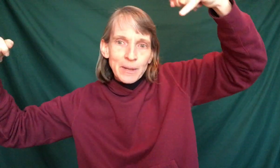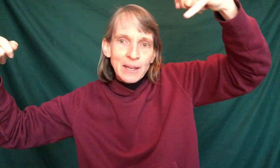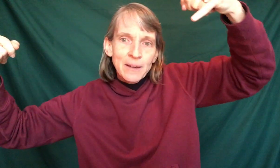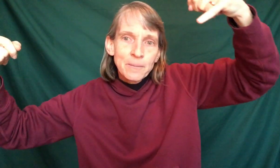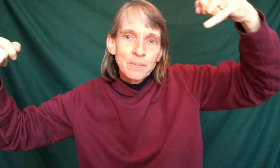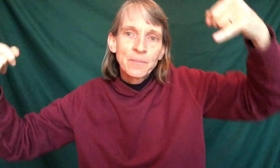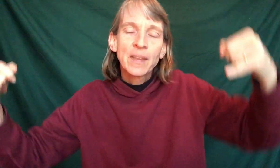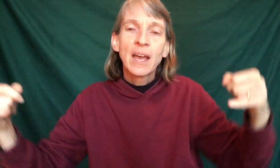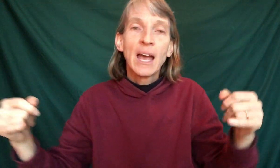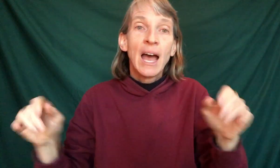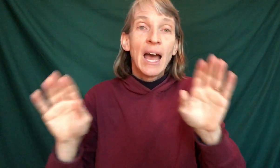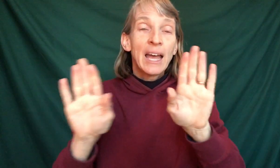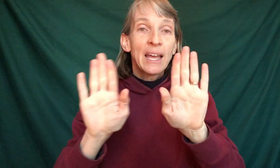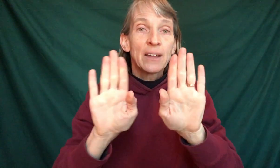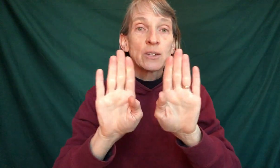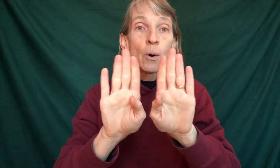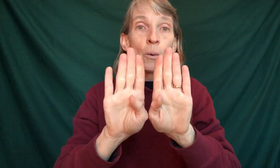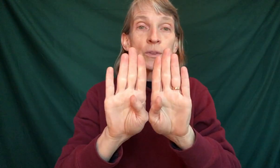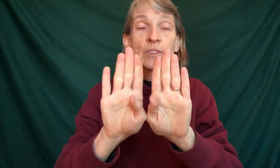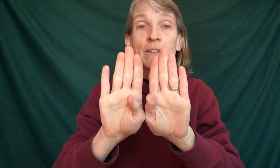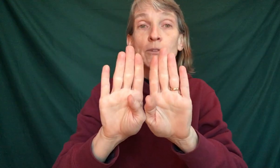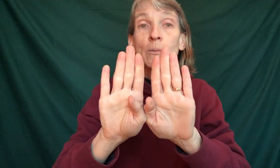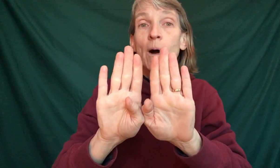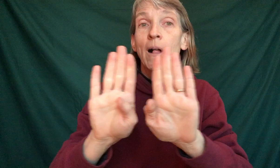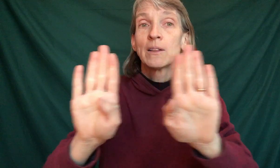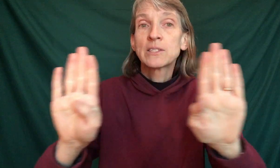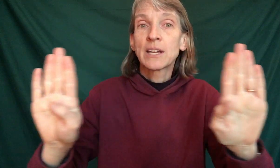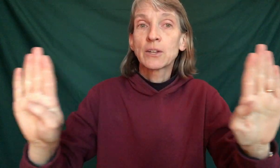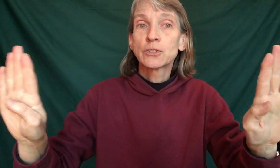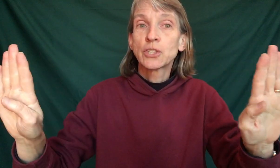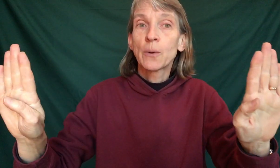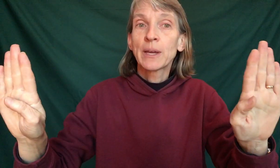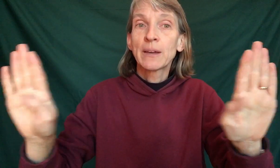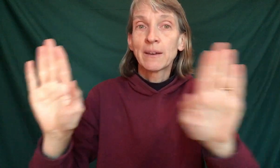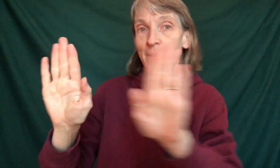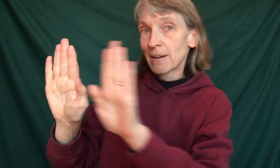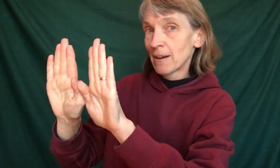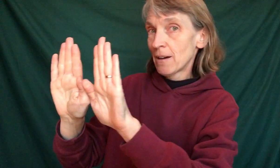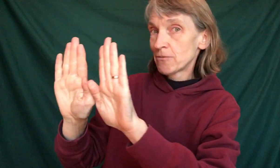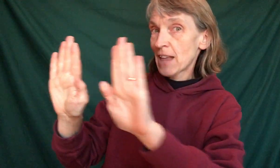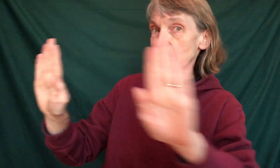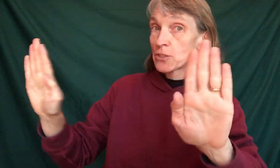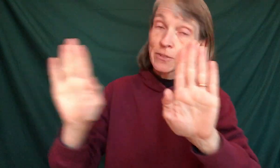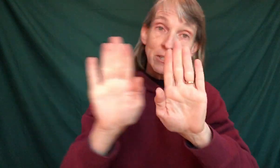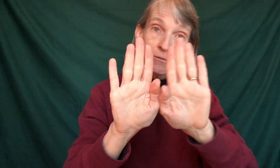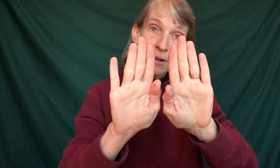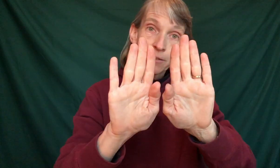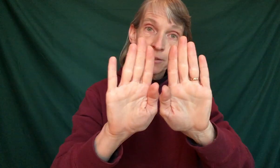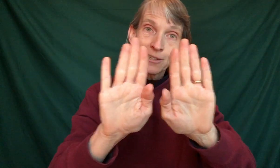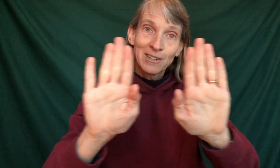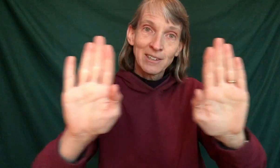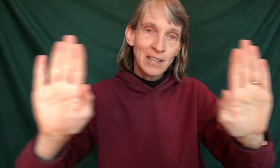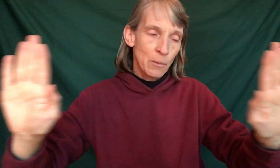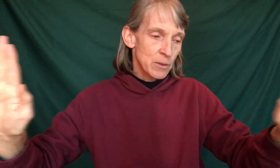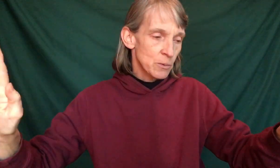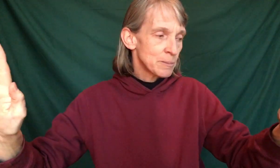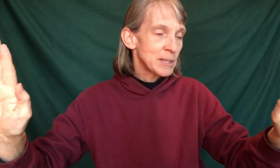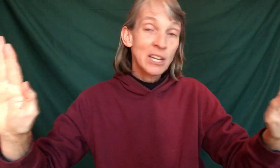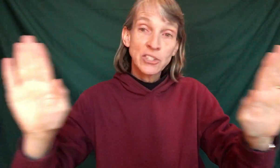growing. And the sign for wall is like you're showing a flat surface in front of you, like where they would be touching